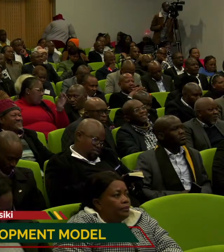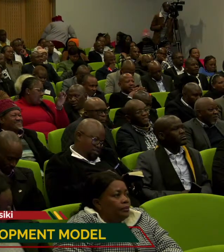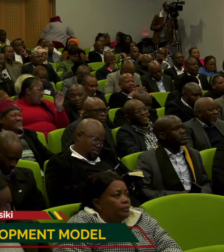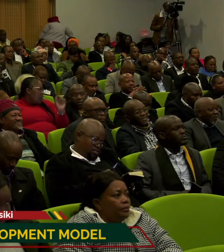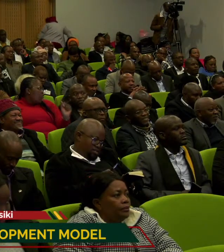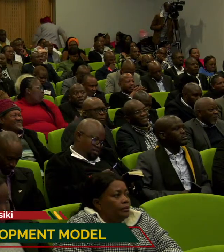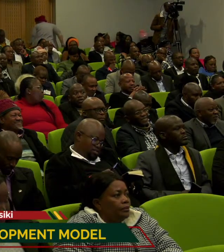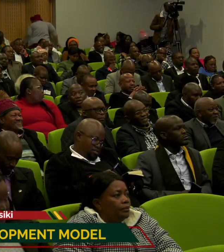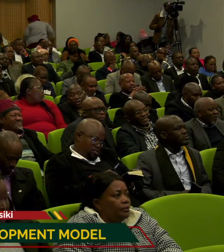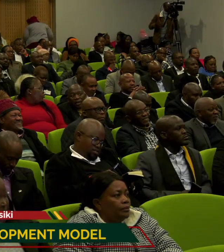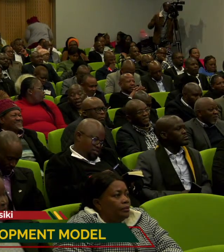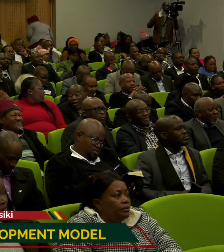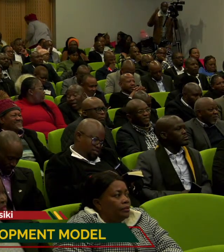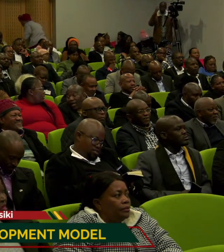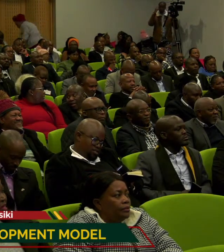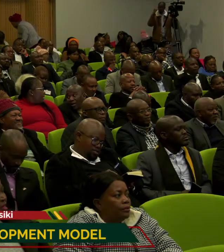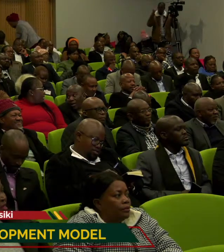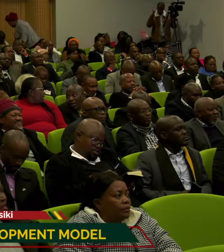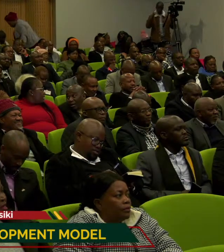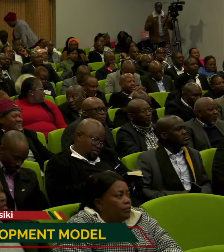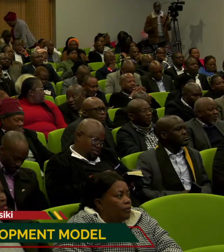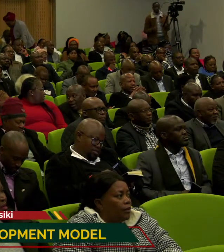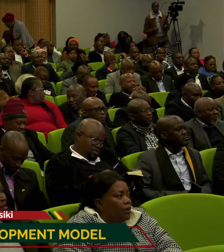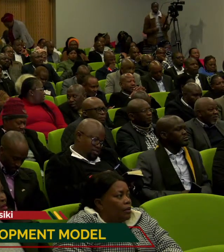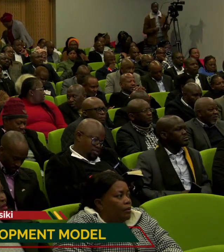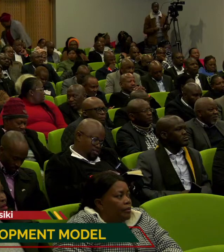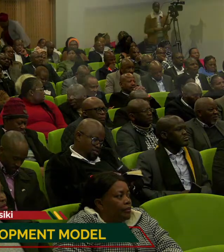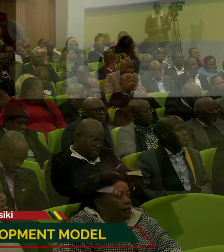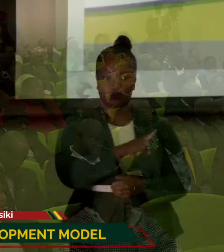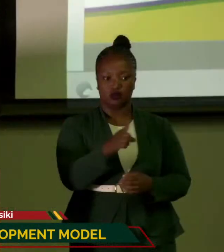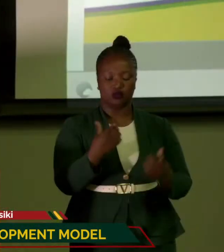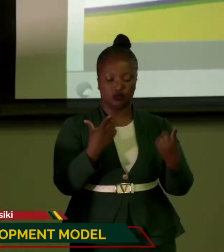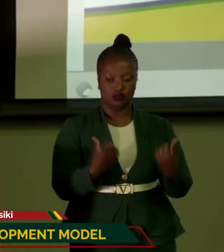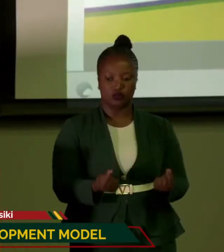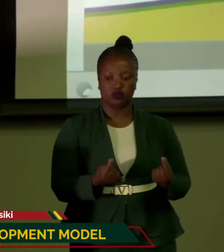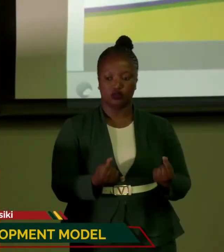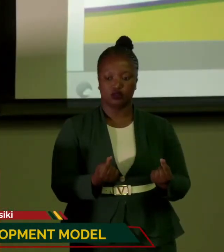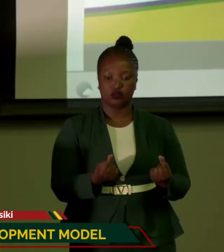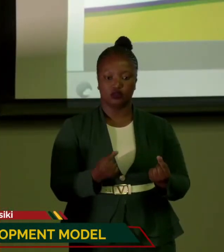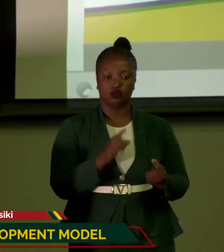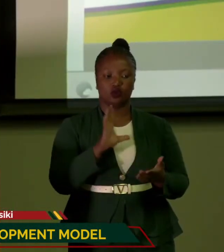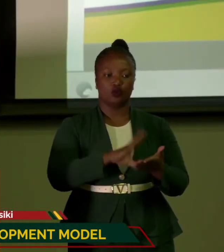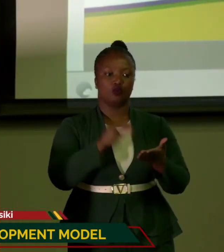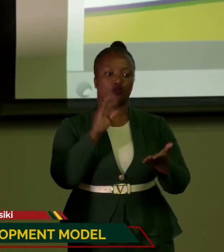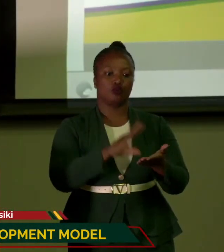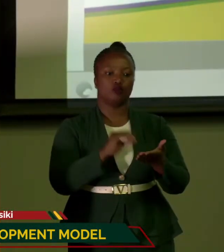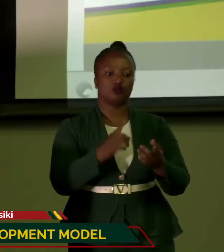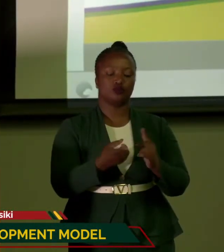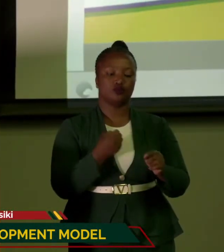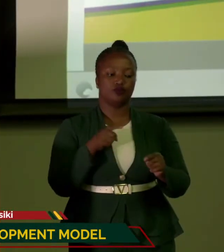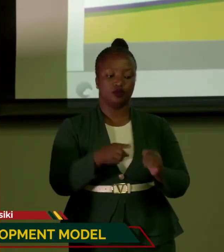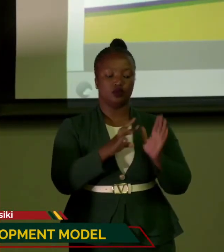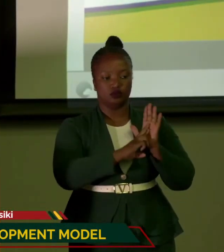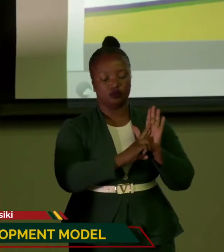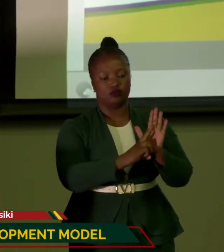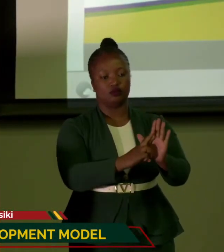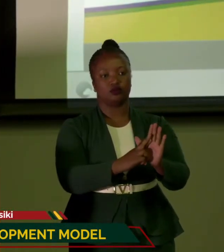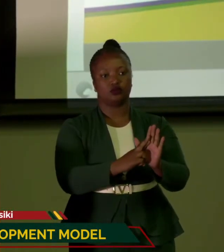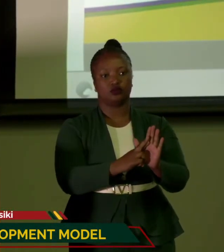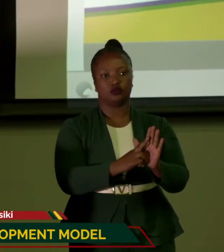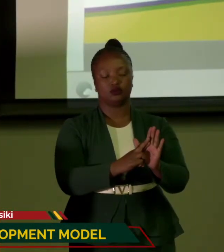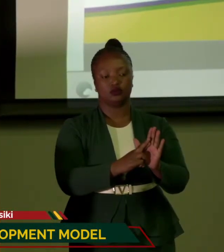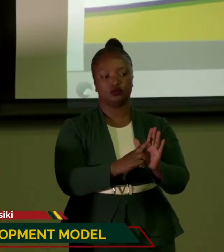Masinicele bethunana Magosa nisenzele i-copies zale report